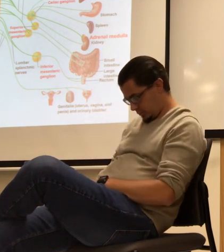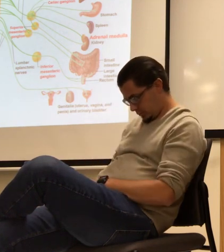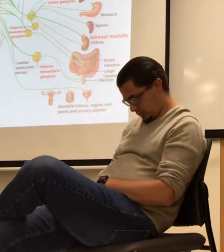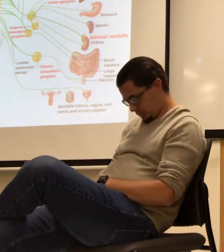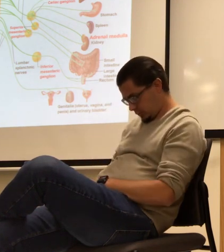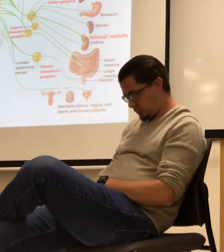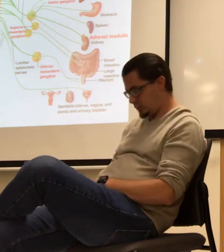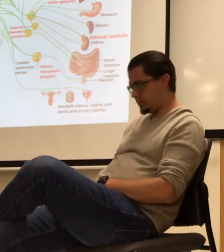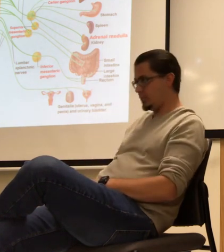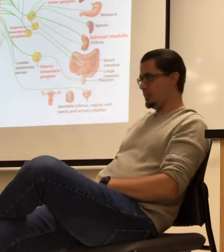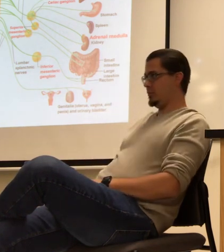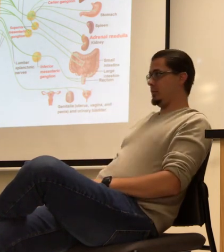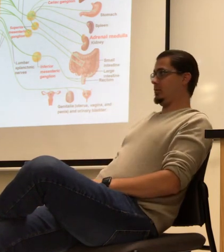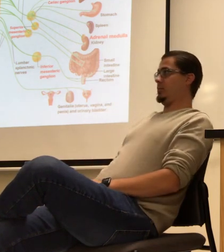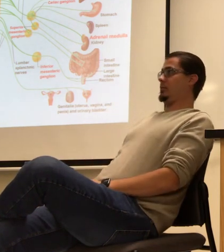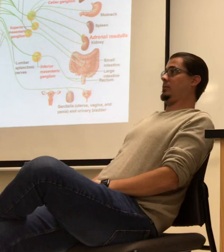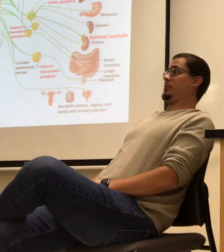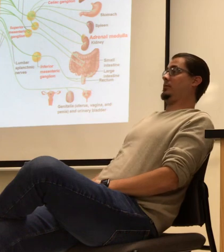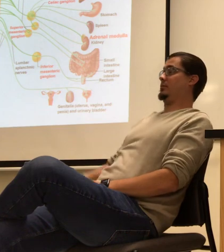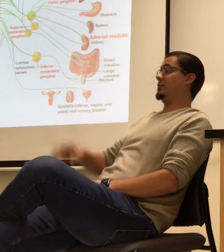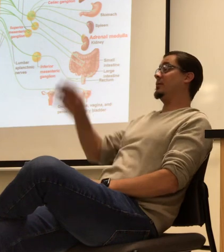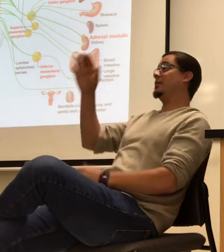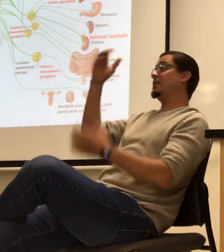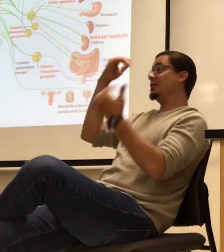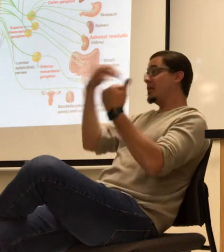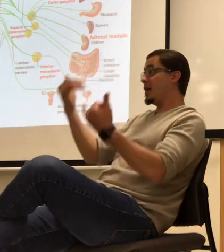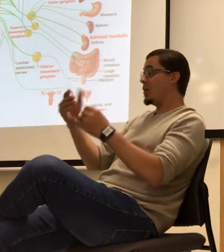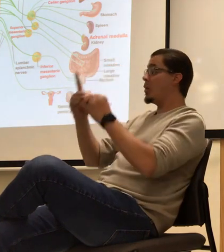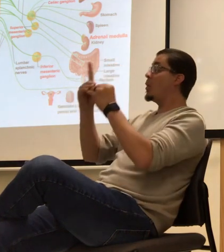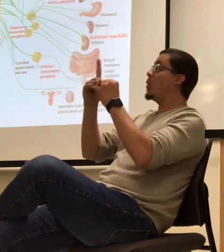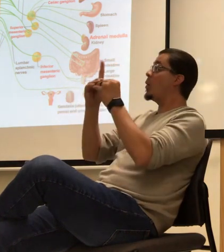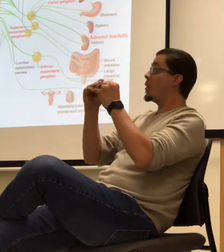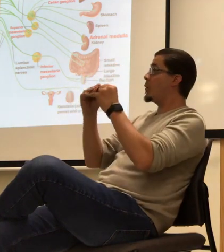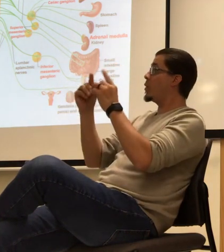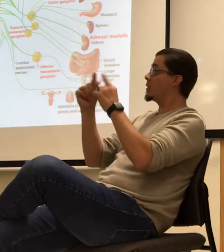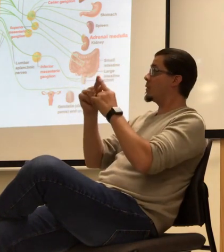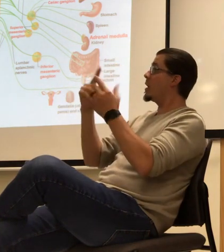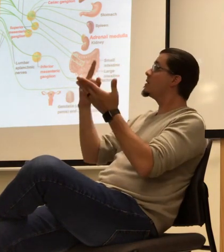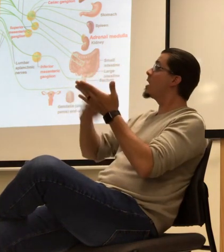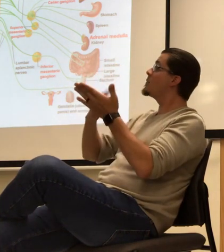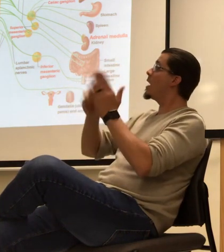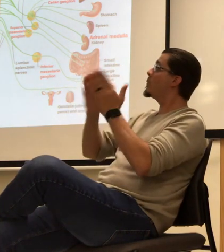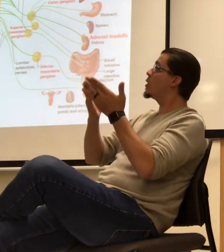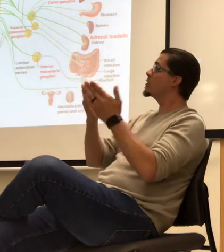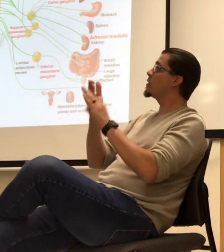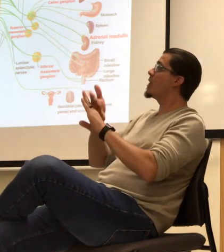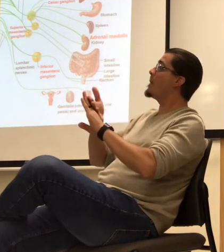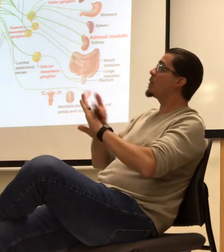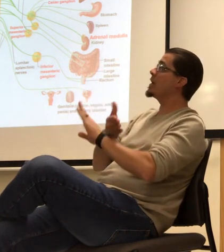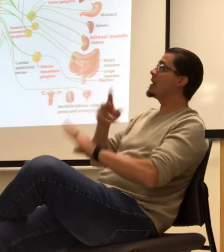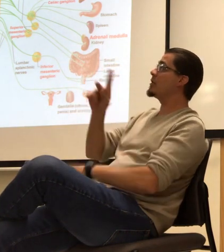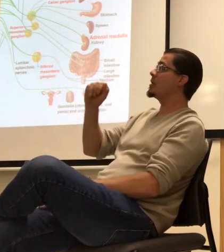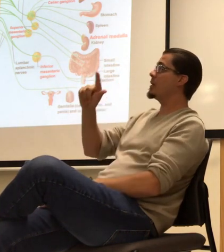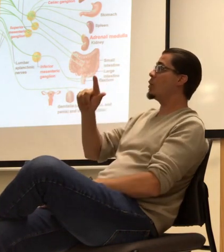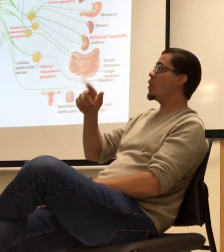Okay, as if there weren't enough terms already, let me give you one more. Sometimes books like to call the prevertebral